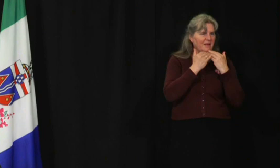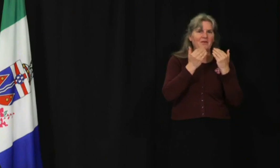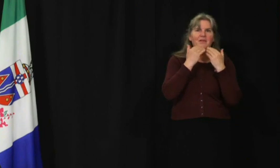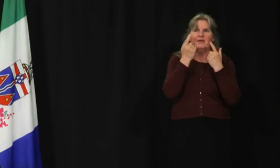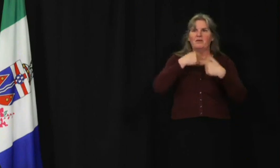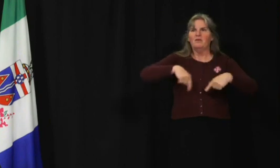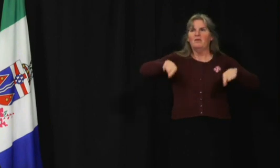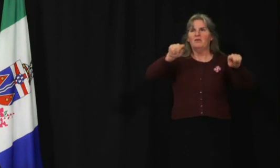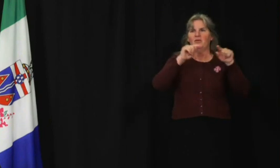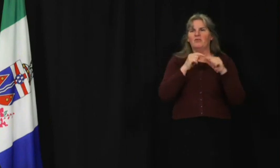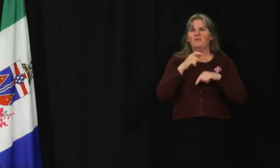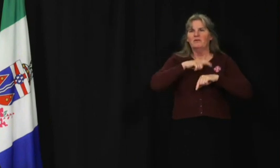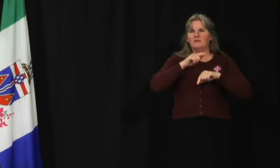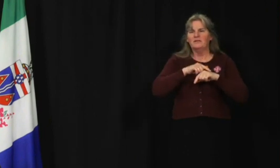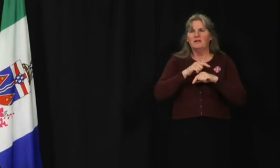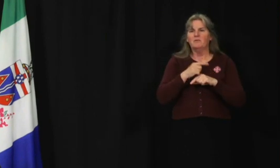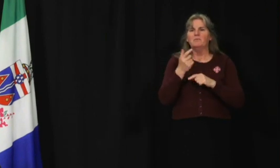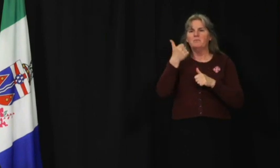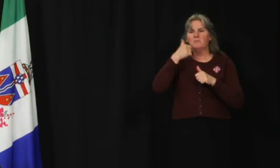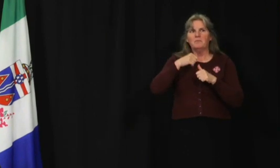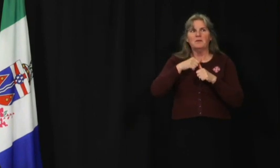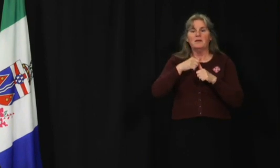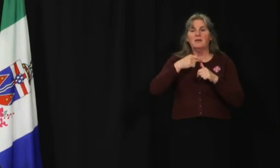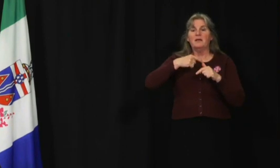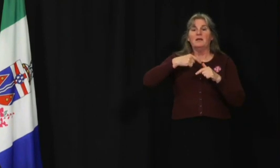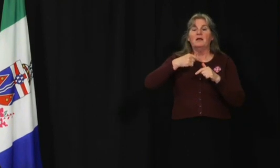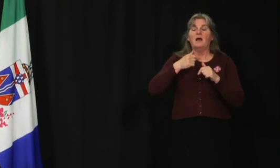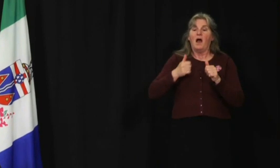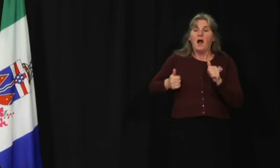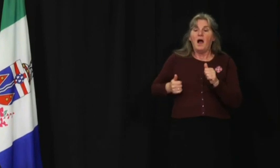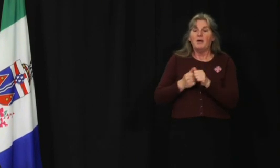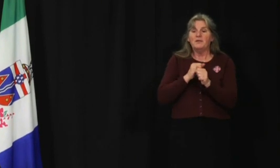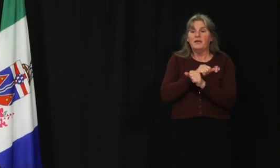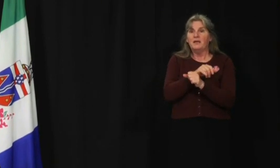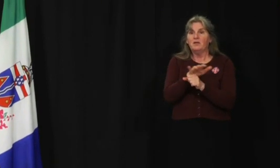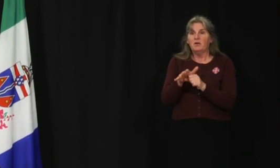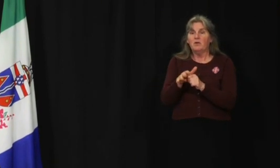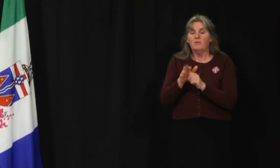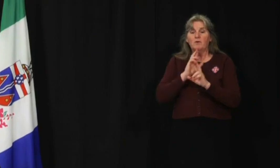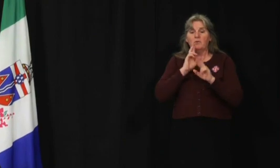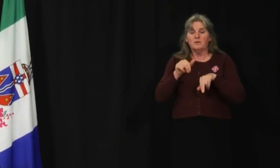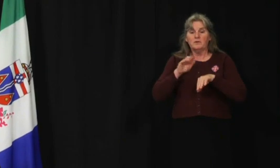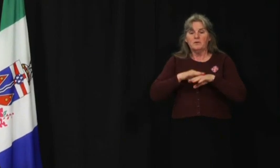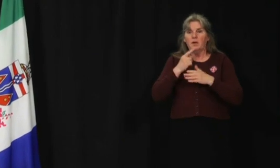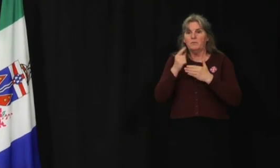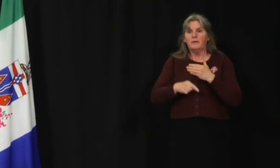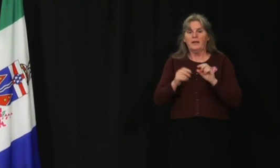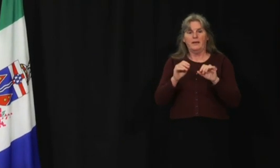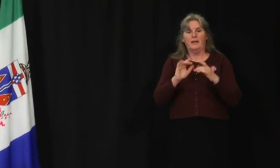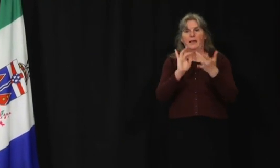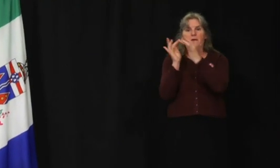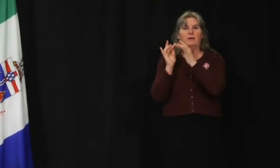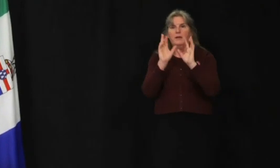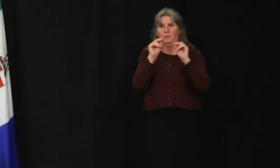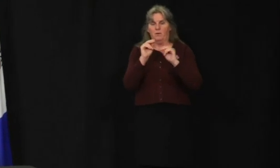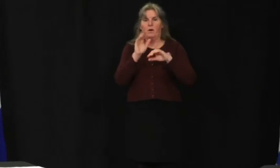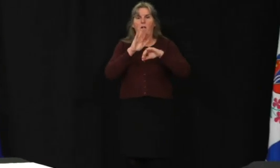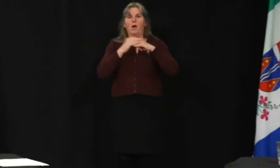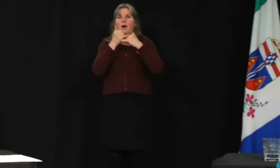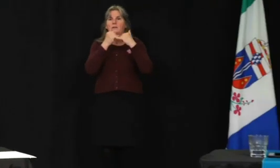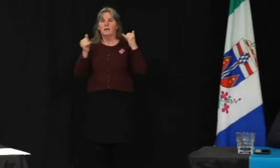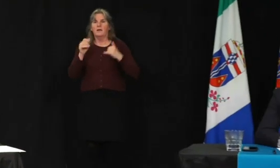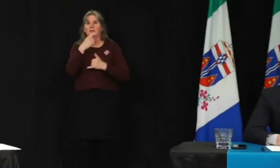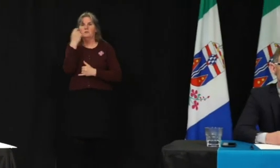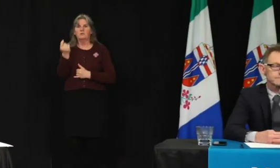you, everyone, for your time today. A reminder that we will not be updating the COVID-19 results over the weekend. The next update online will be on